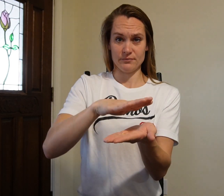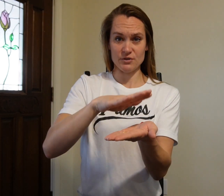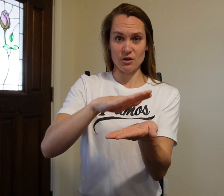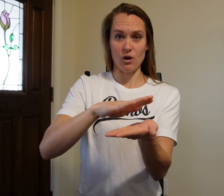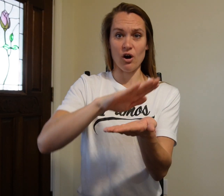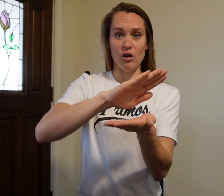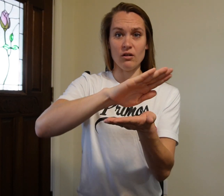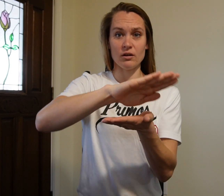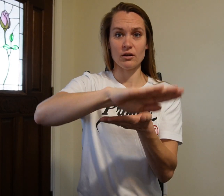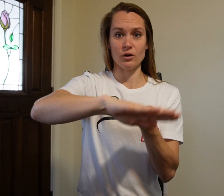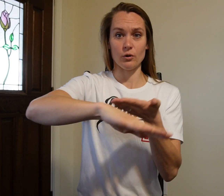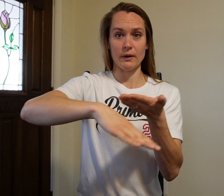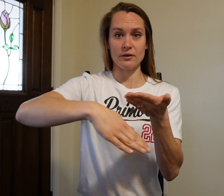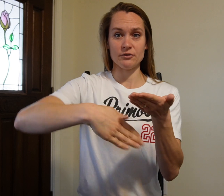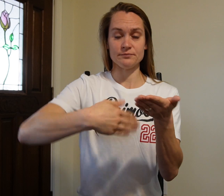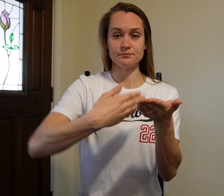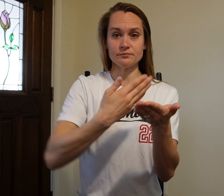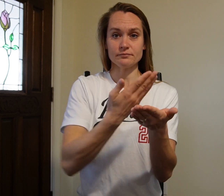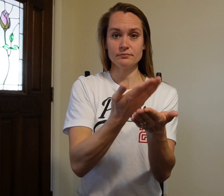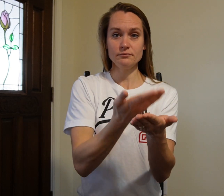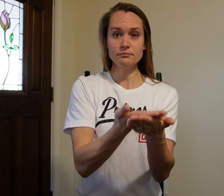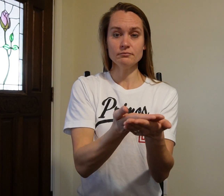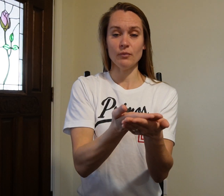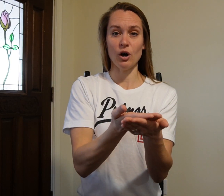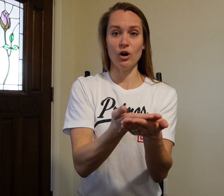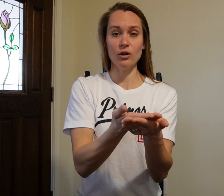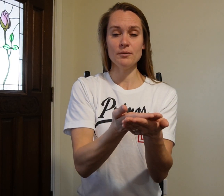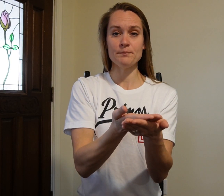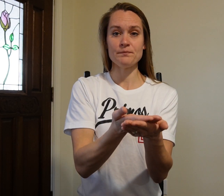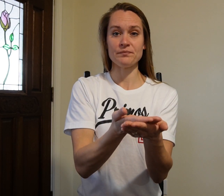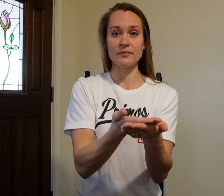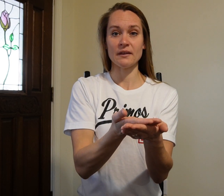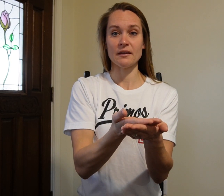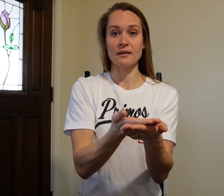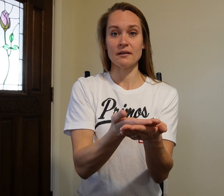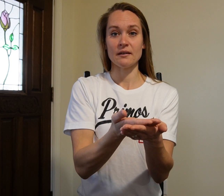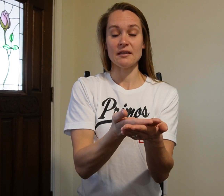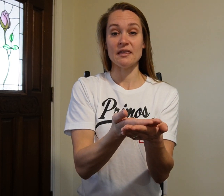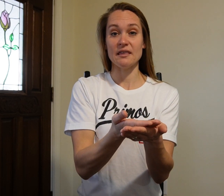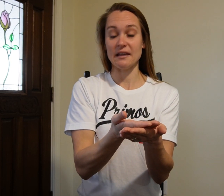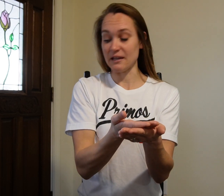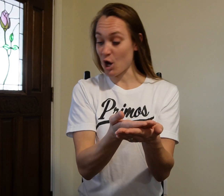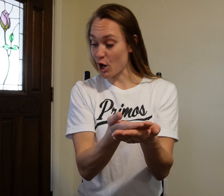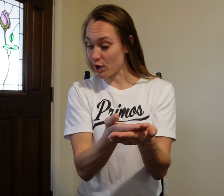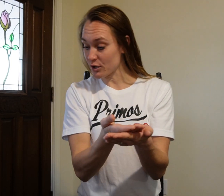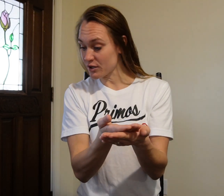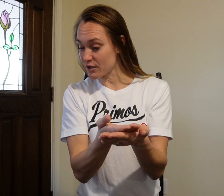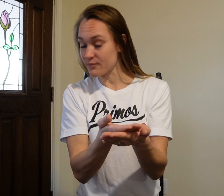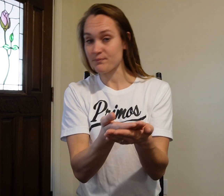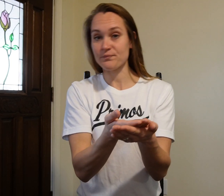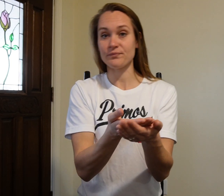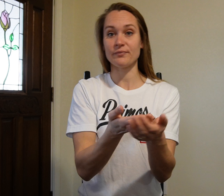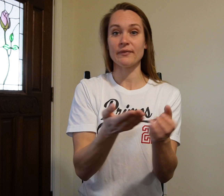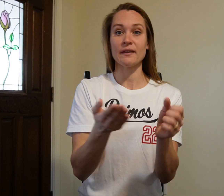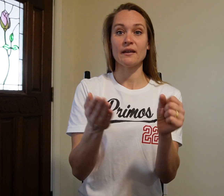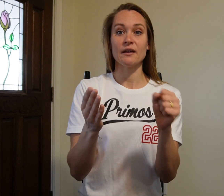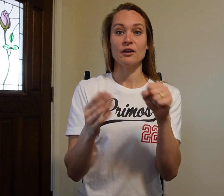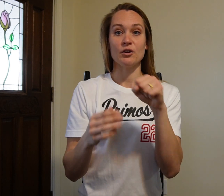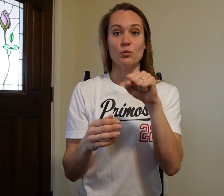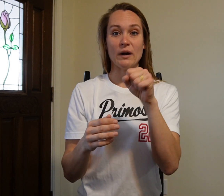So all, go around. All. The earth. One hand is